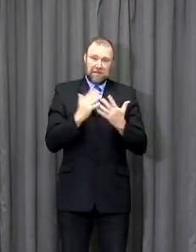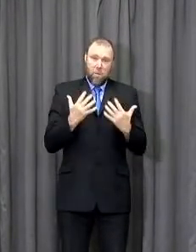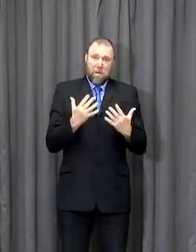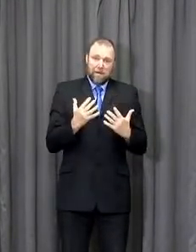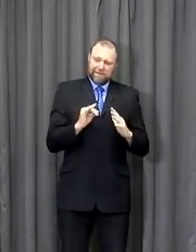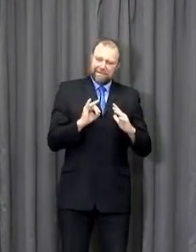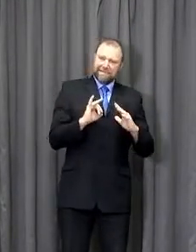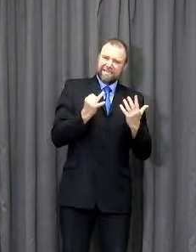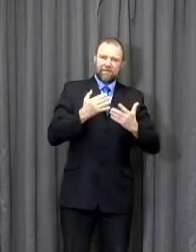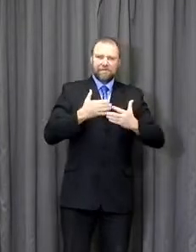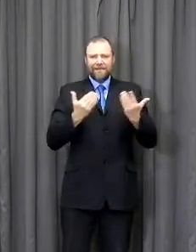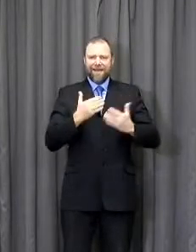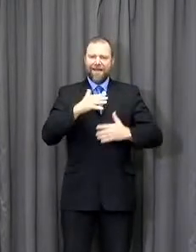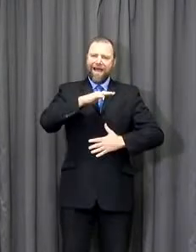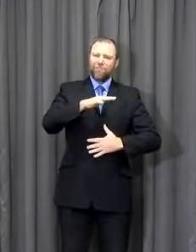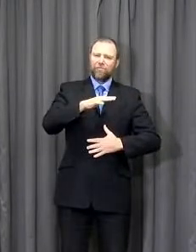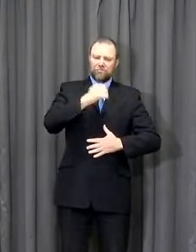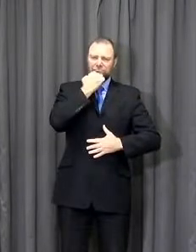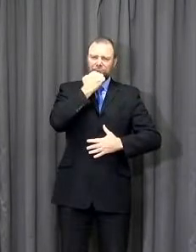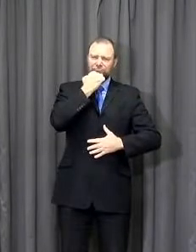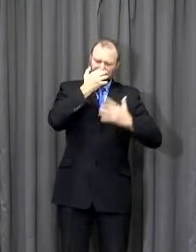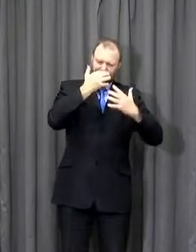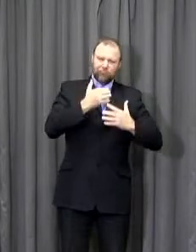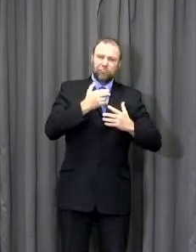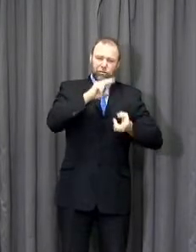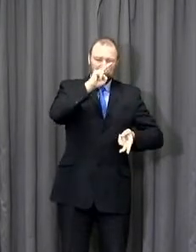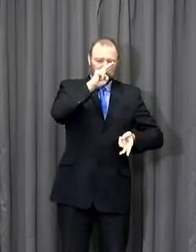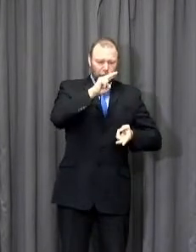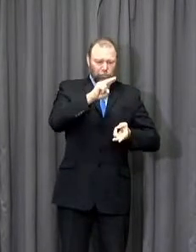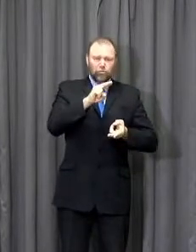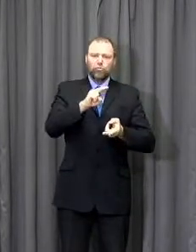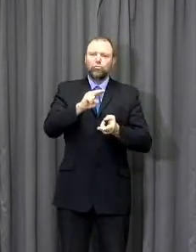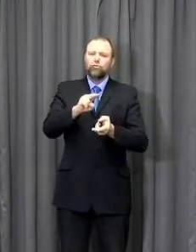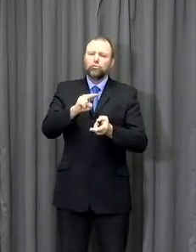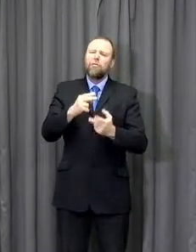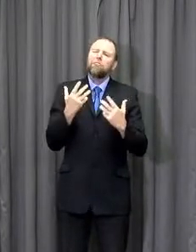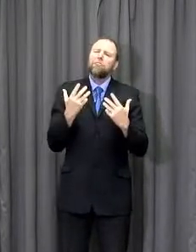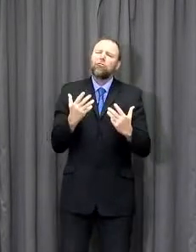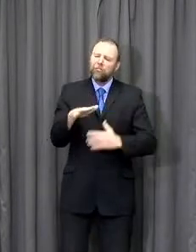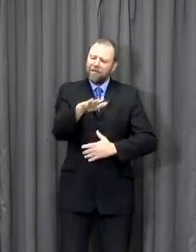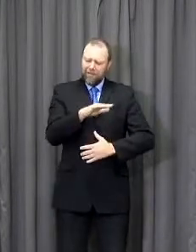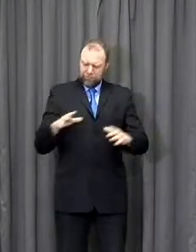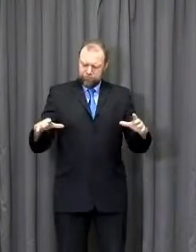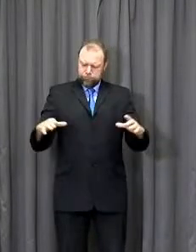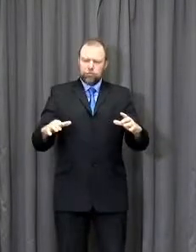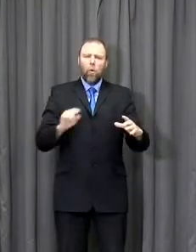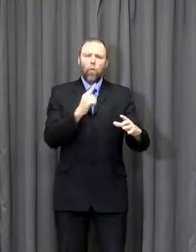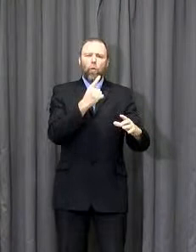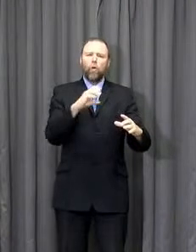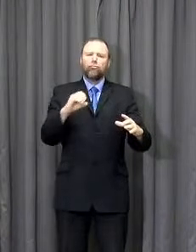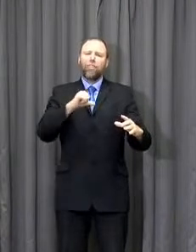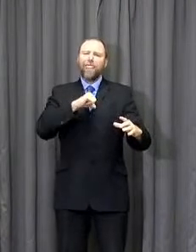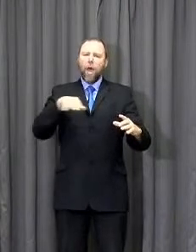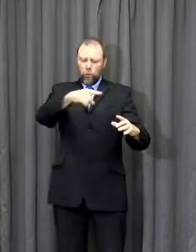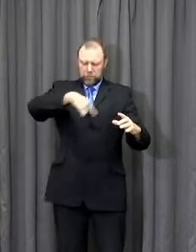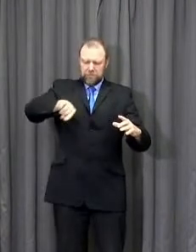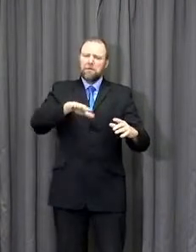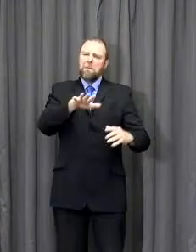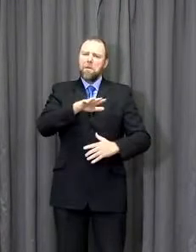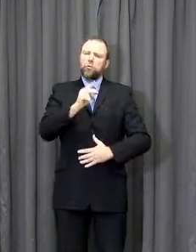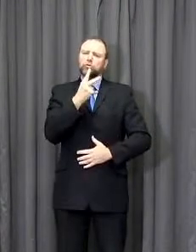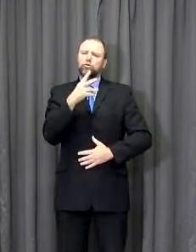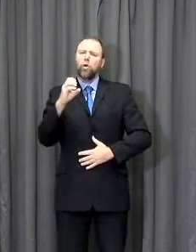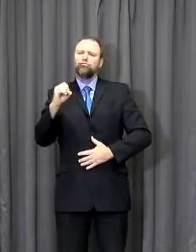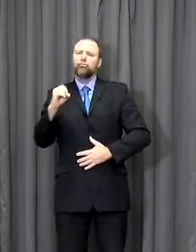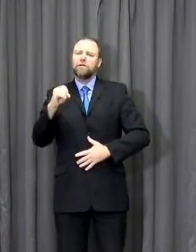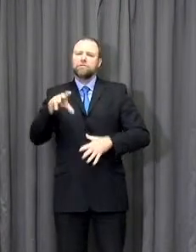we always talk about has been dropping steadily for the last few days. It's currently about 200 per 100,000 population, and that's